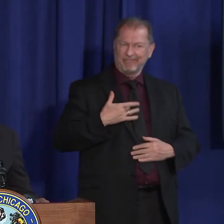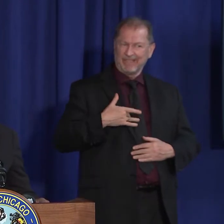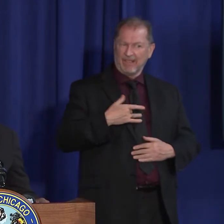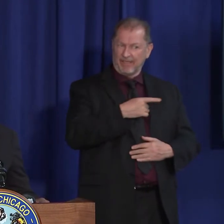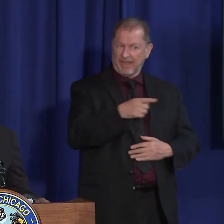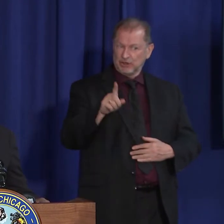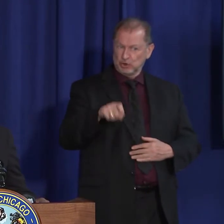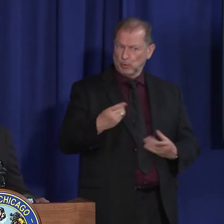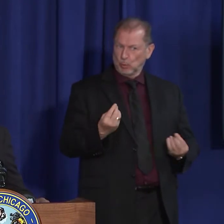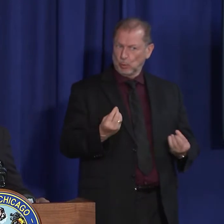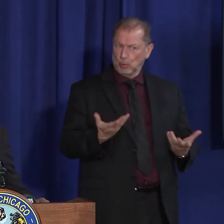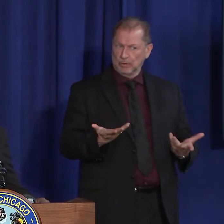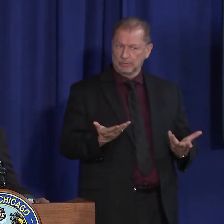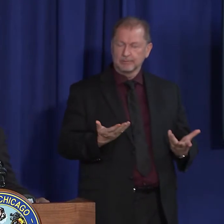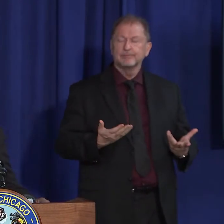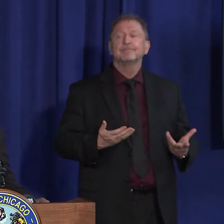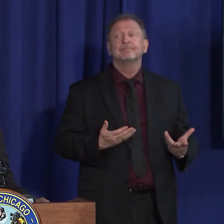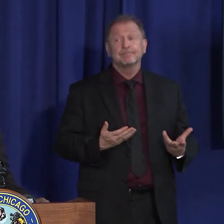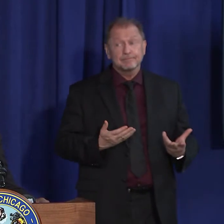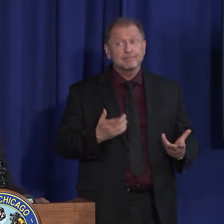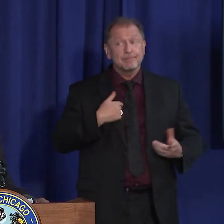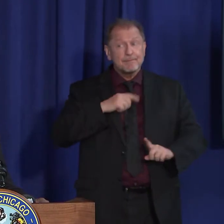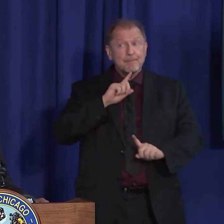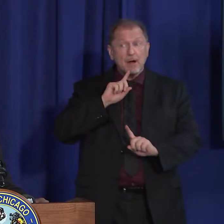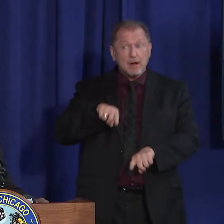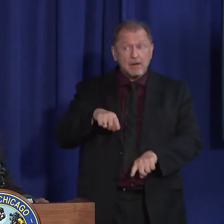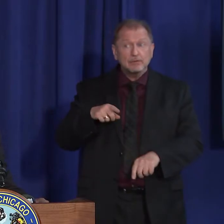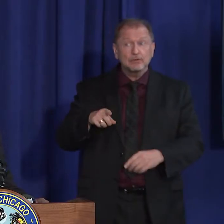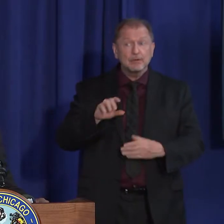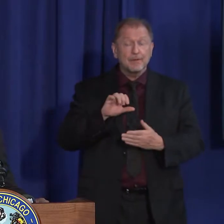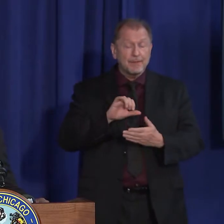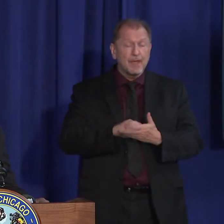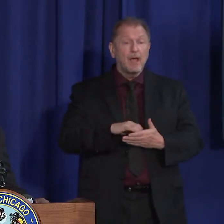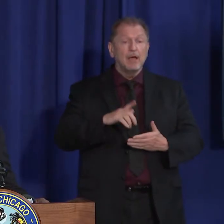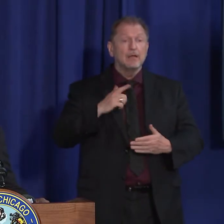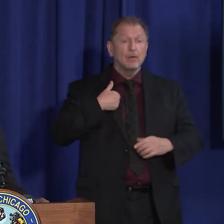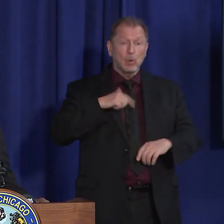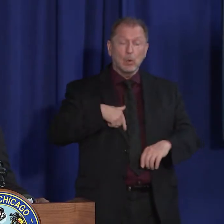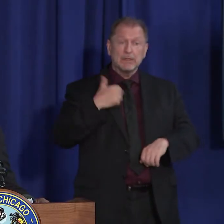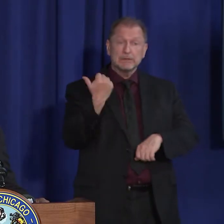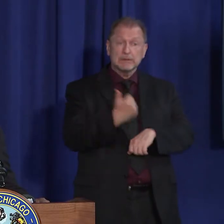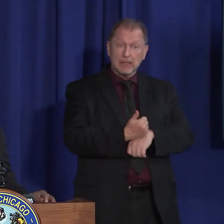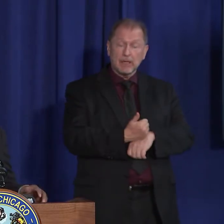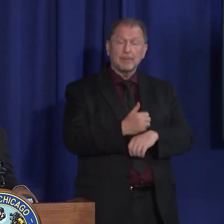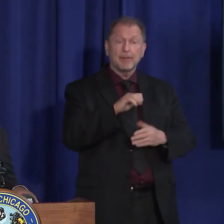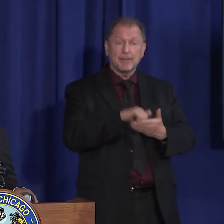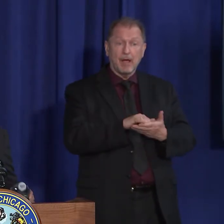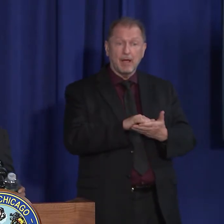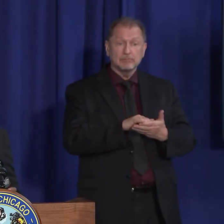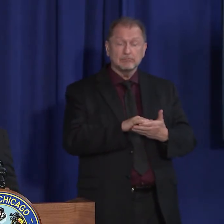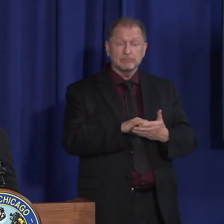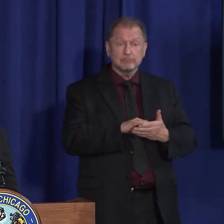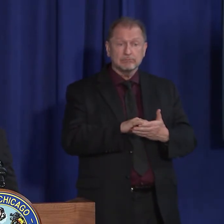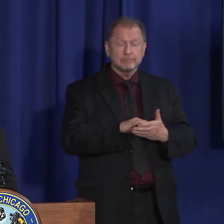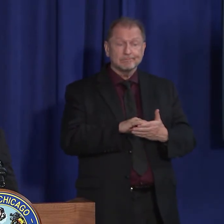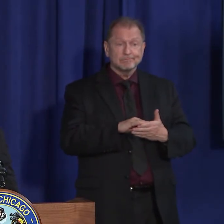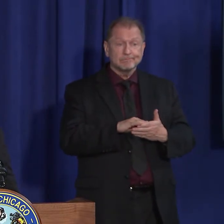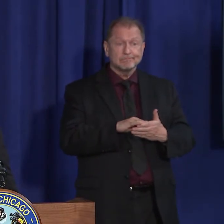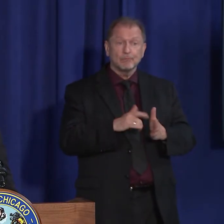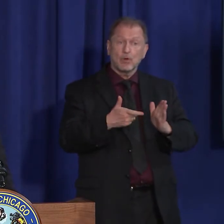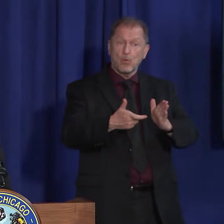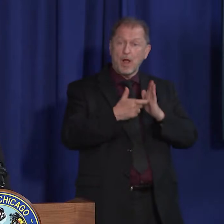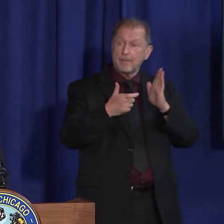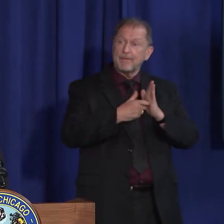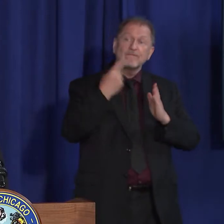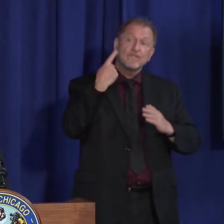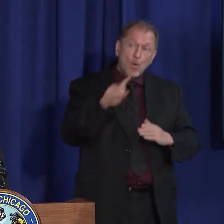institutions? Well, I think it's pretty straightforward. We put these, particularly the indoor vaccination requirements